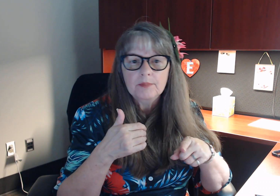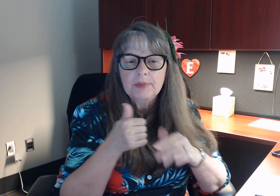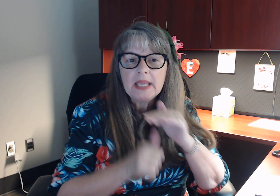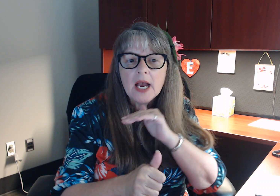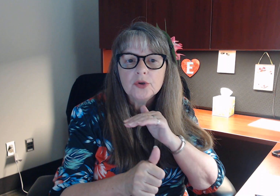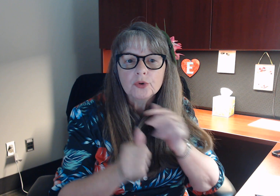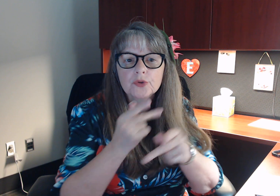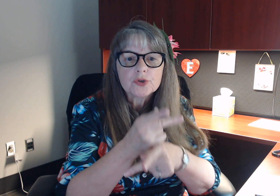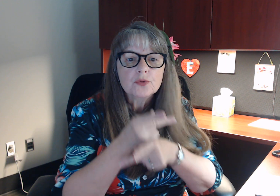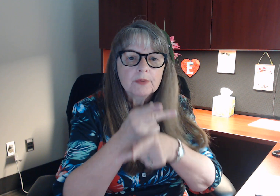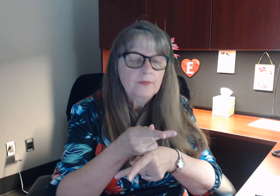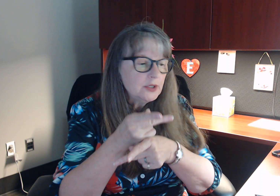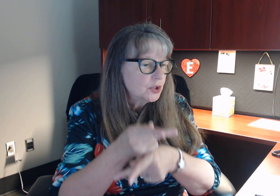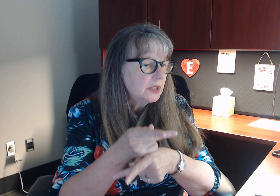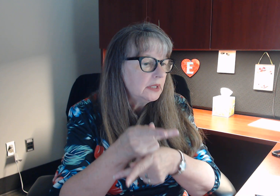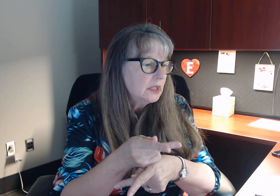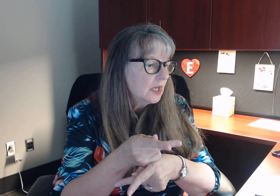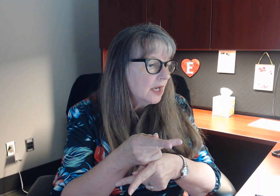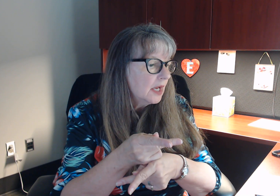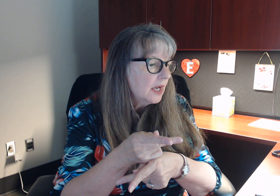be under the supervision,